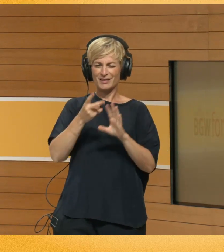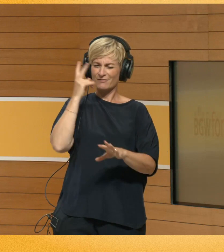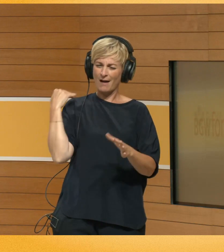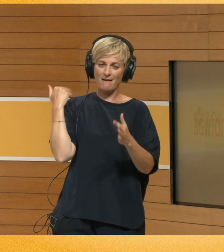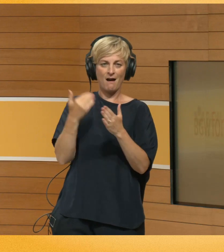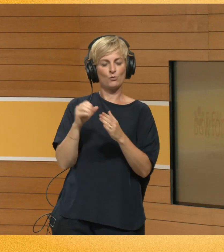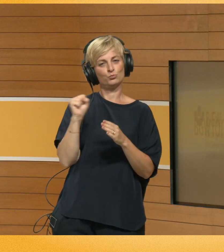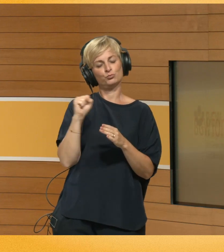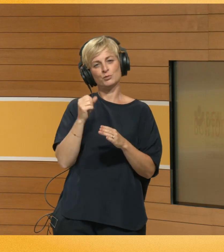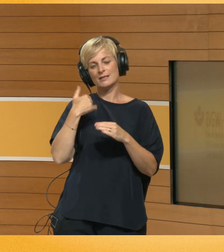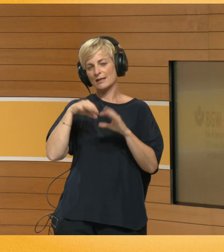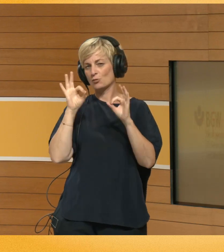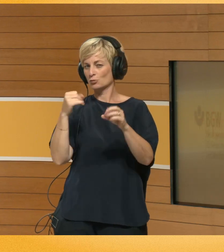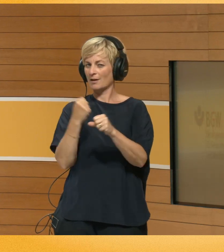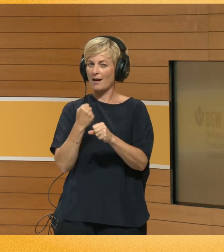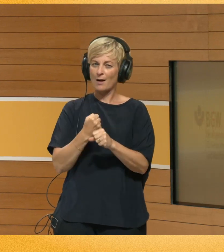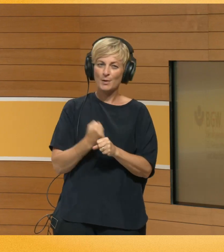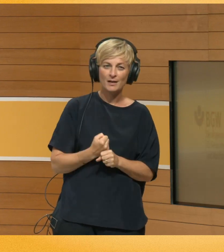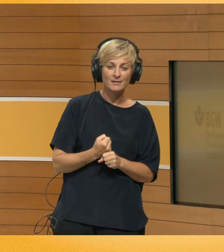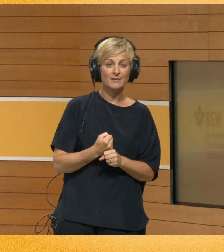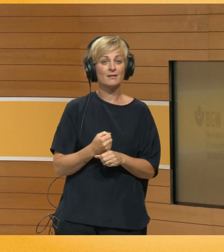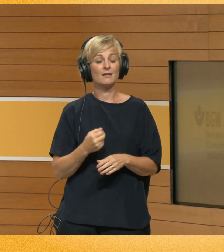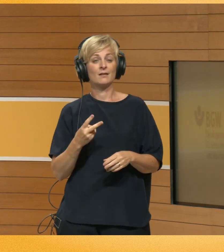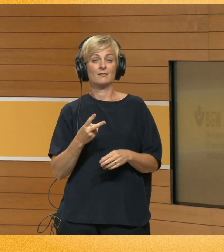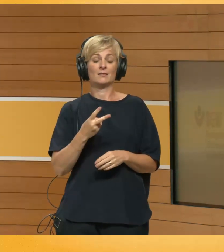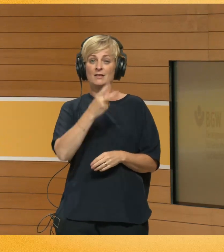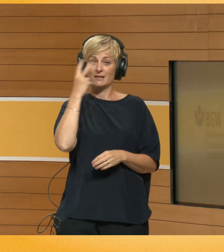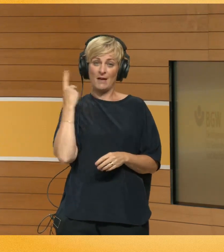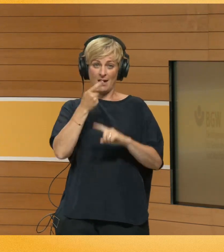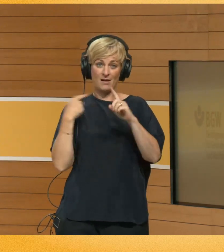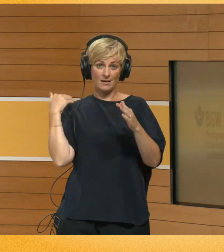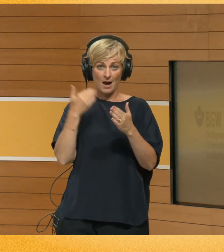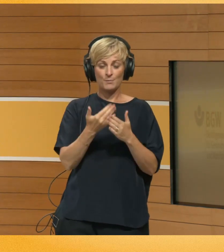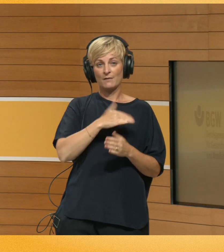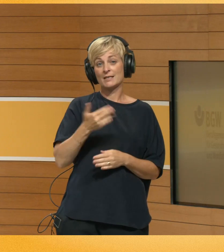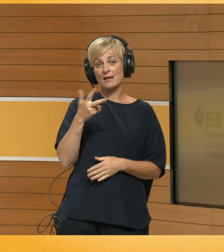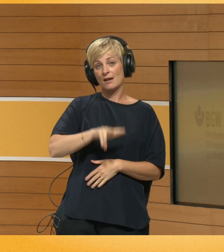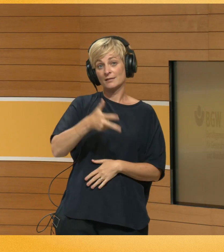and then we had subgroups that were meeting monthly, doing different